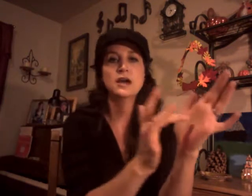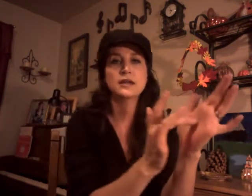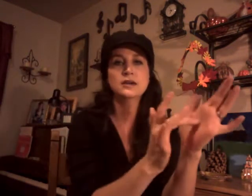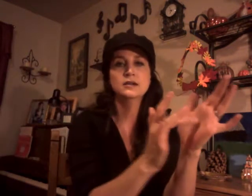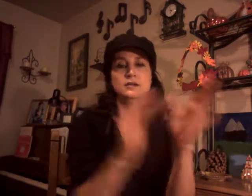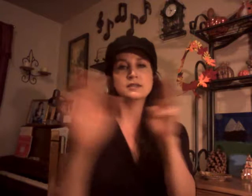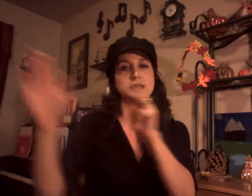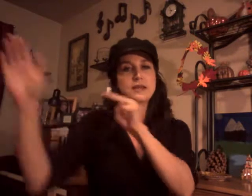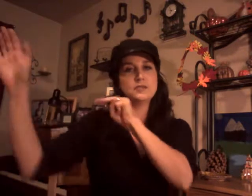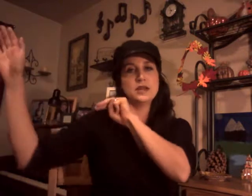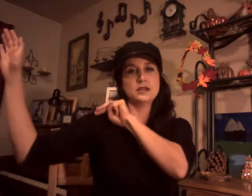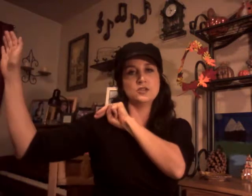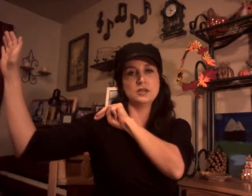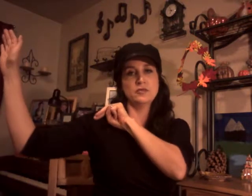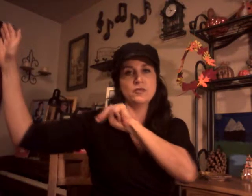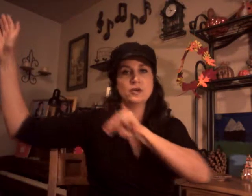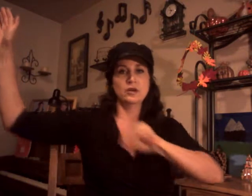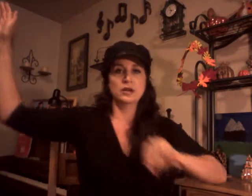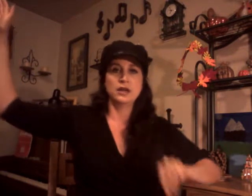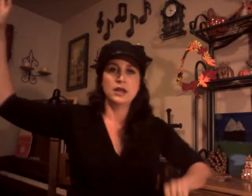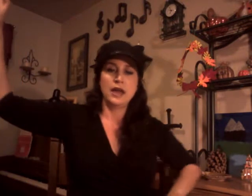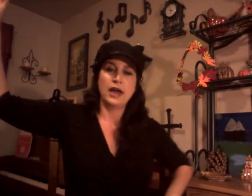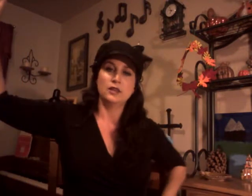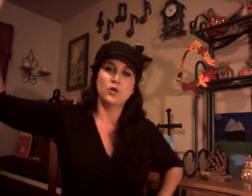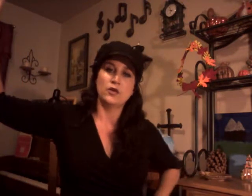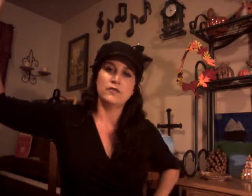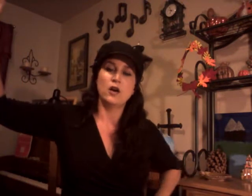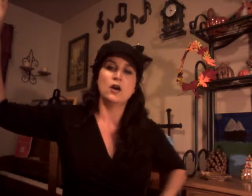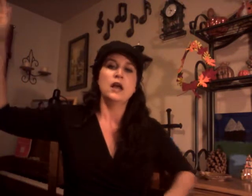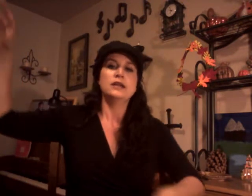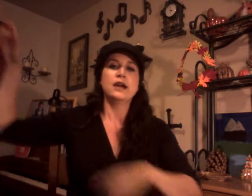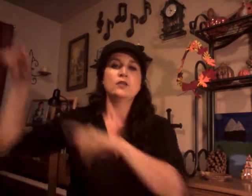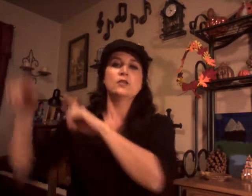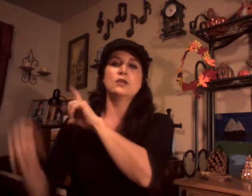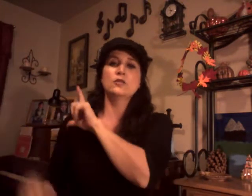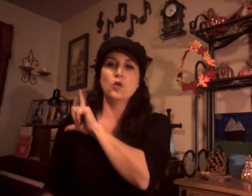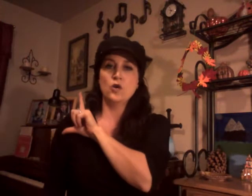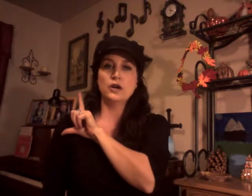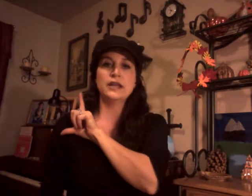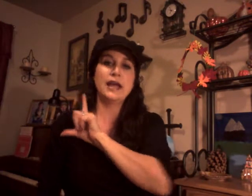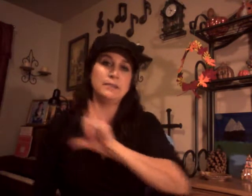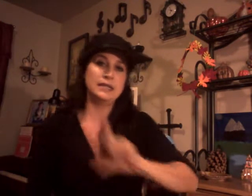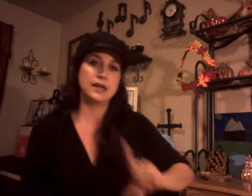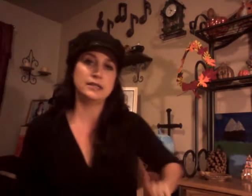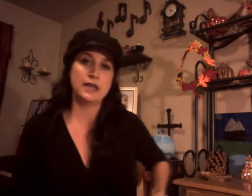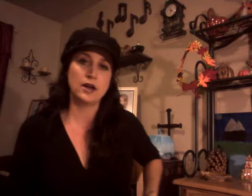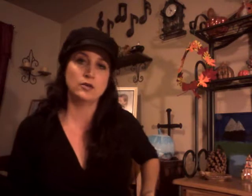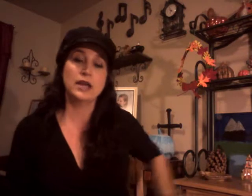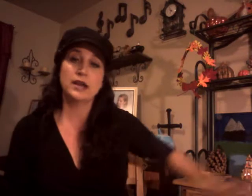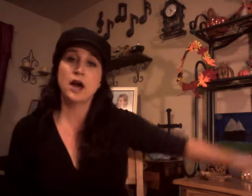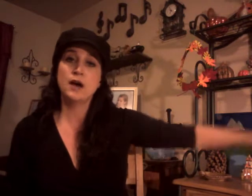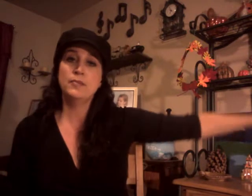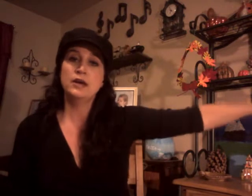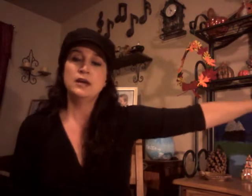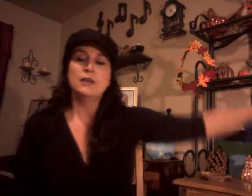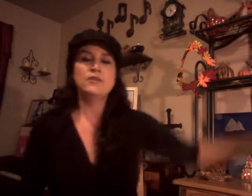Messiah, same thing as you did before, and Lord of all. Now, Lord can be done down and up, but for